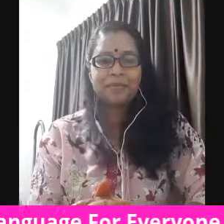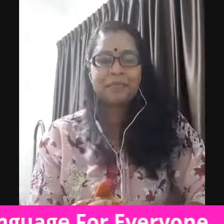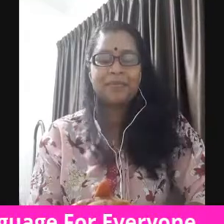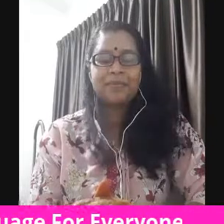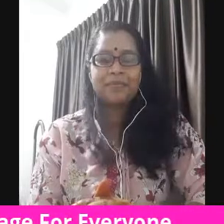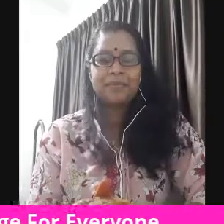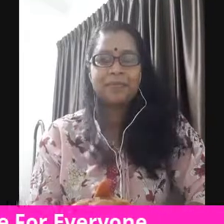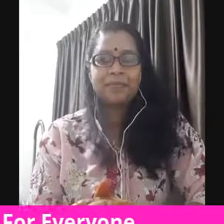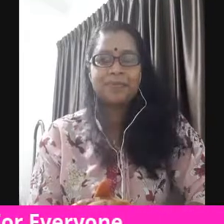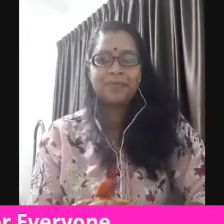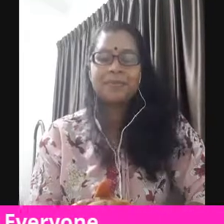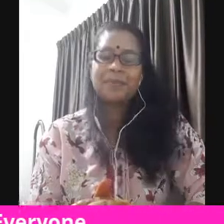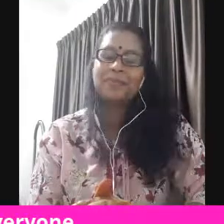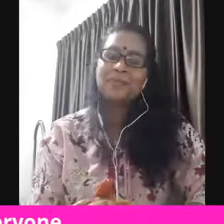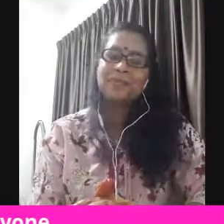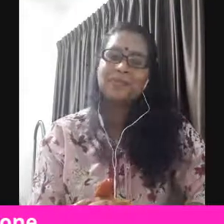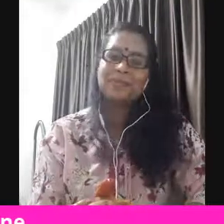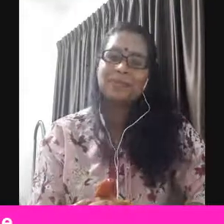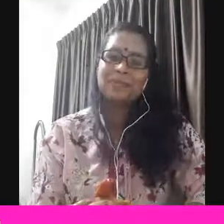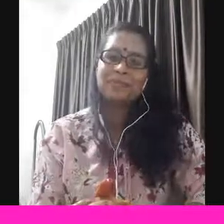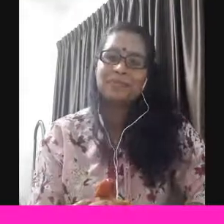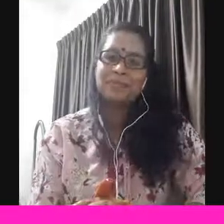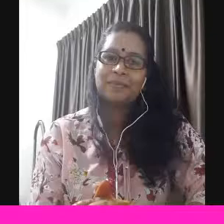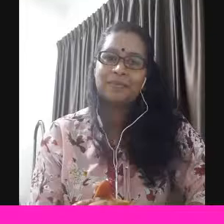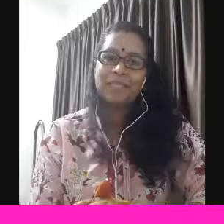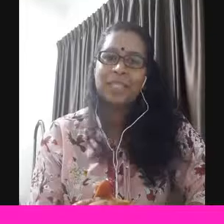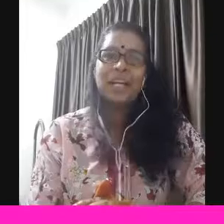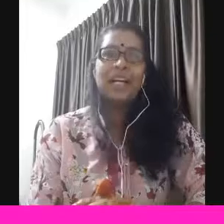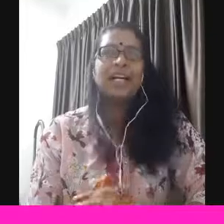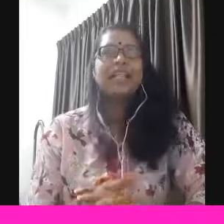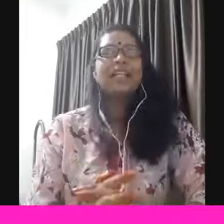language. And any last word from you, teacher?